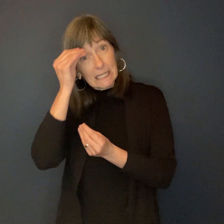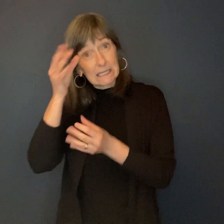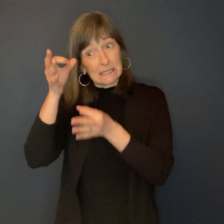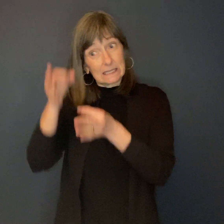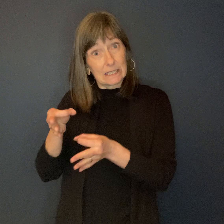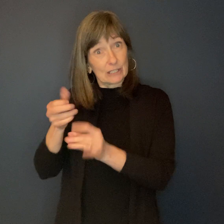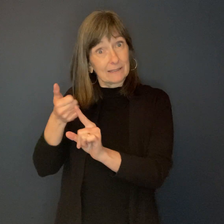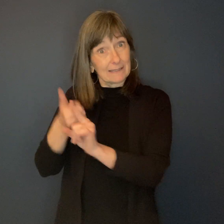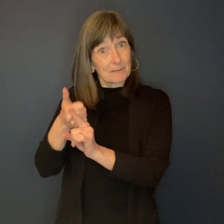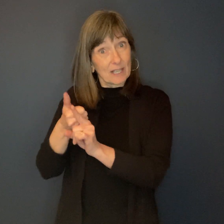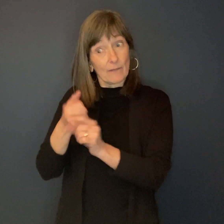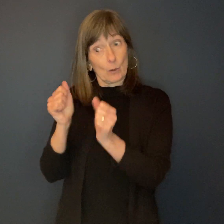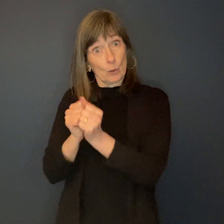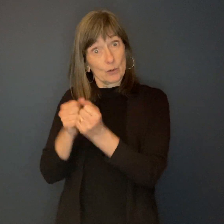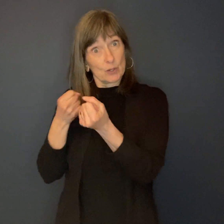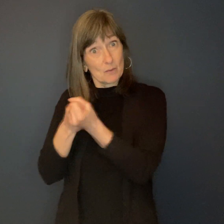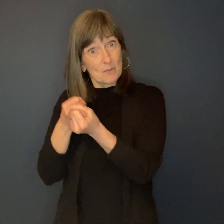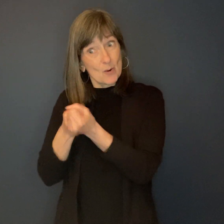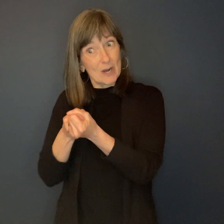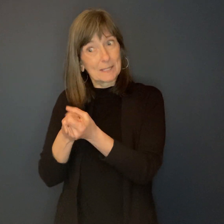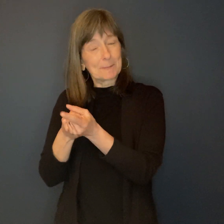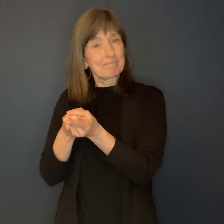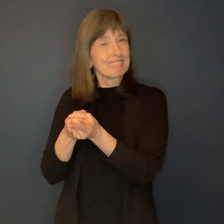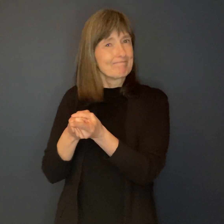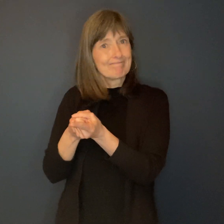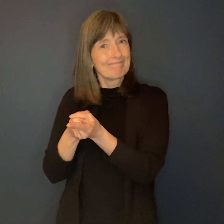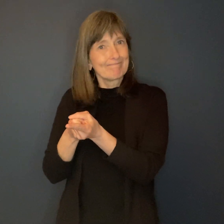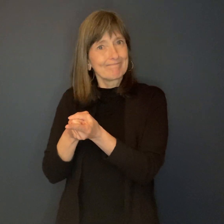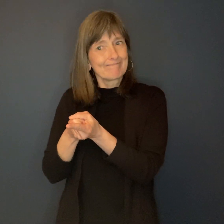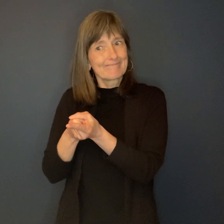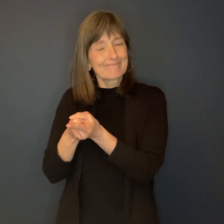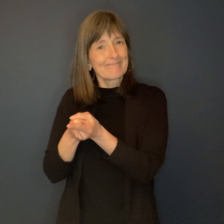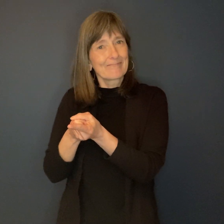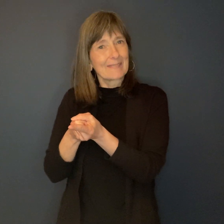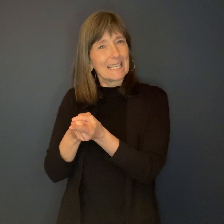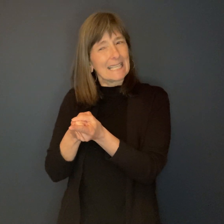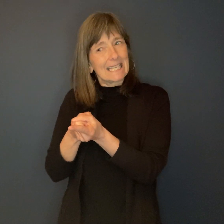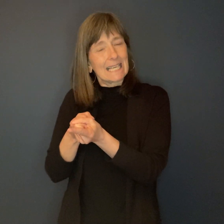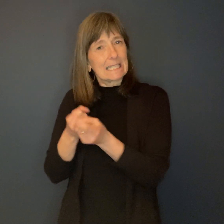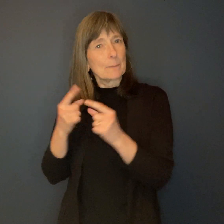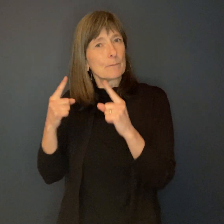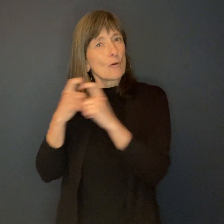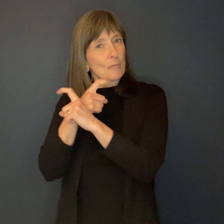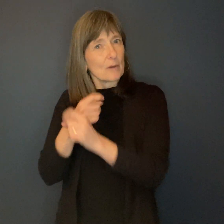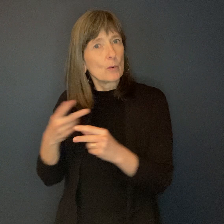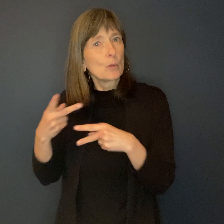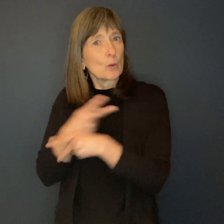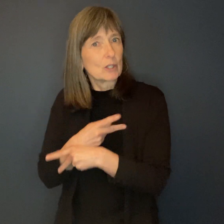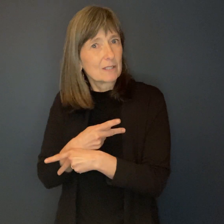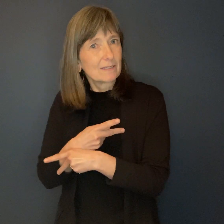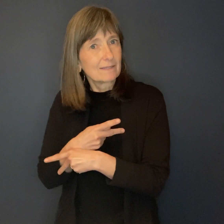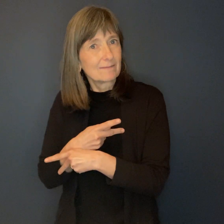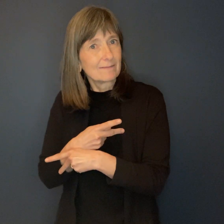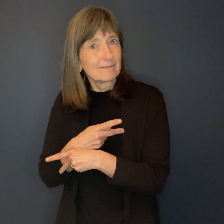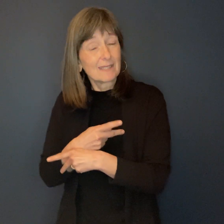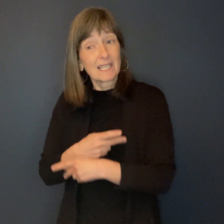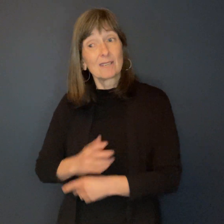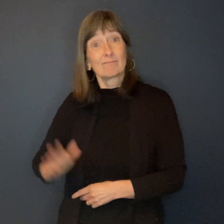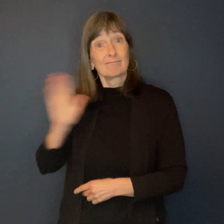some of the foundations of the way that the law was built at a time when people with disabilities were considered as